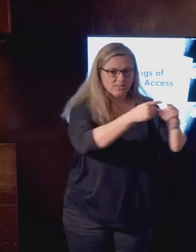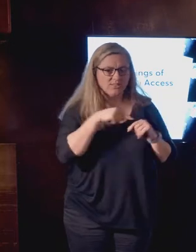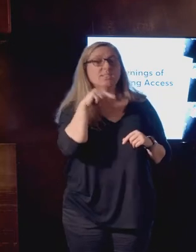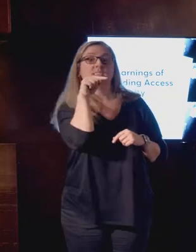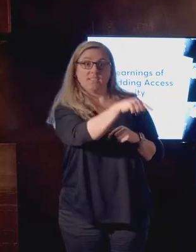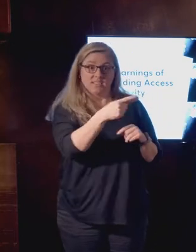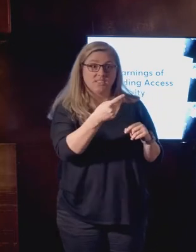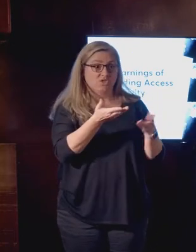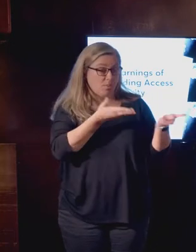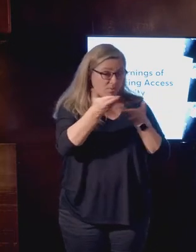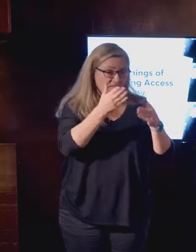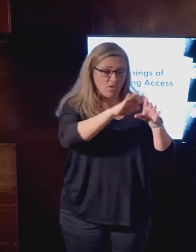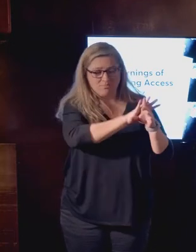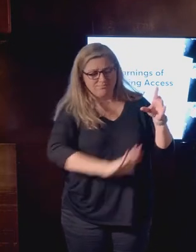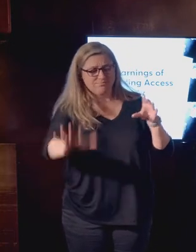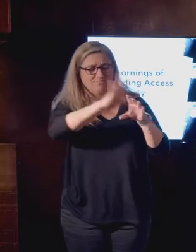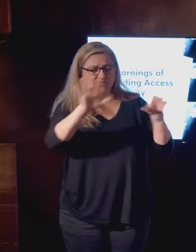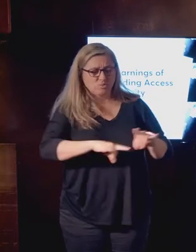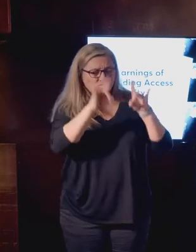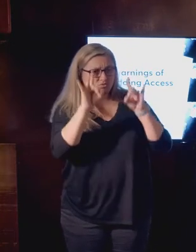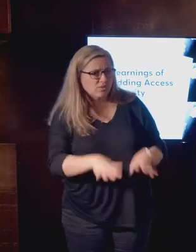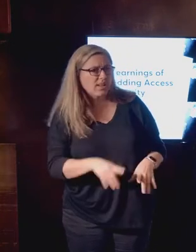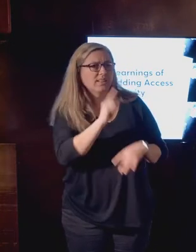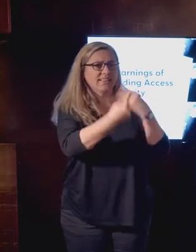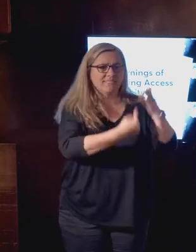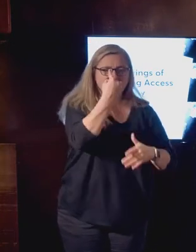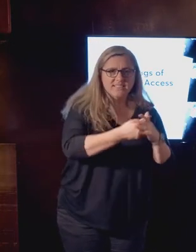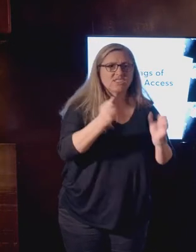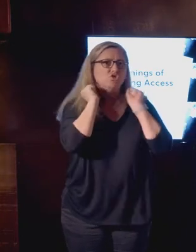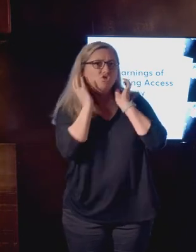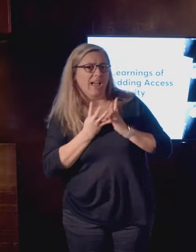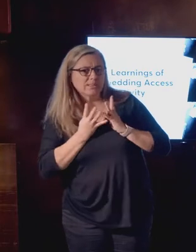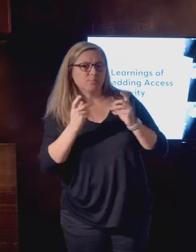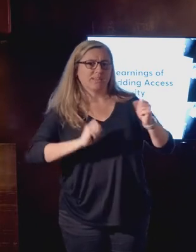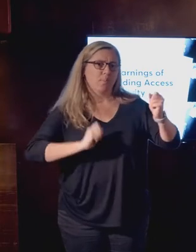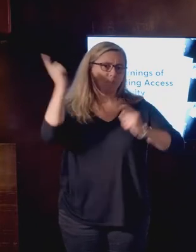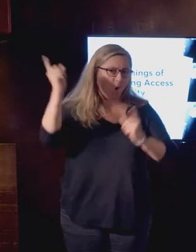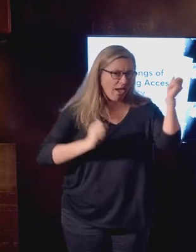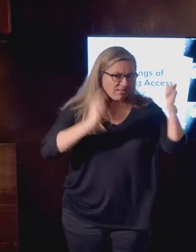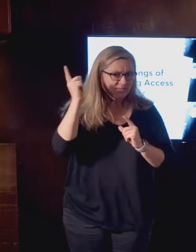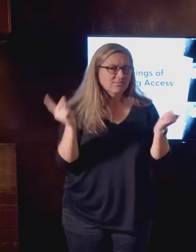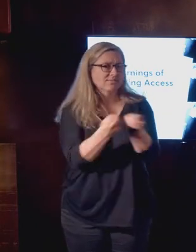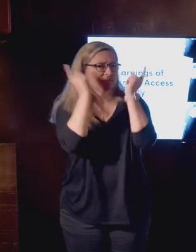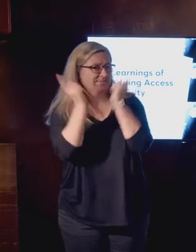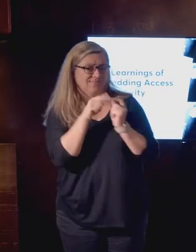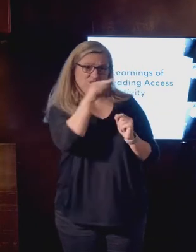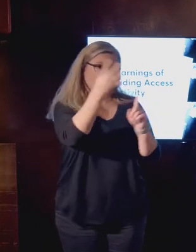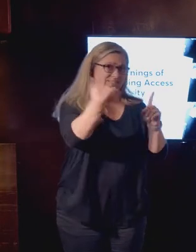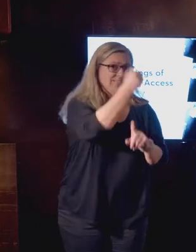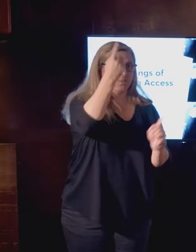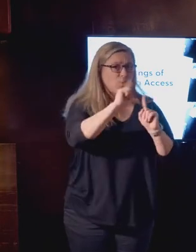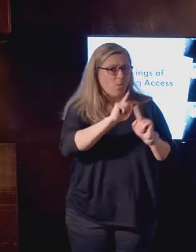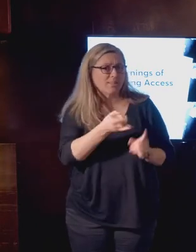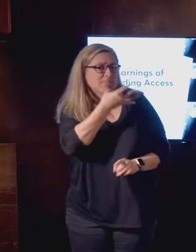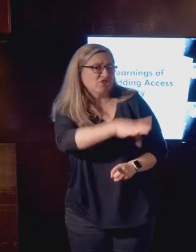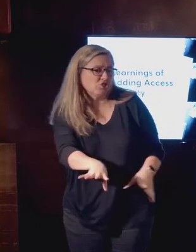Since she's performed across Australia in many events, festivals and productions, from Shakespeare to burlesque and all things in between, she has won over the hearts of children in The Big